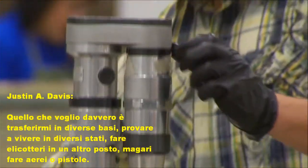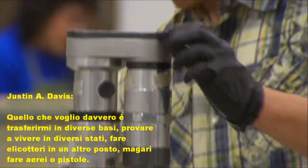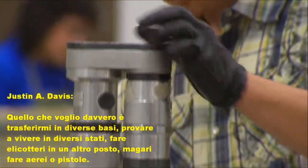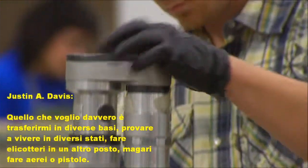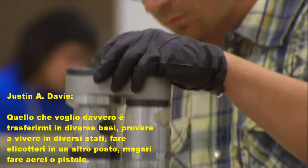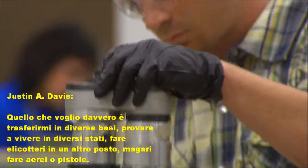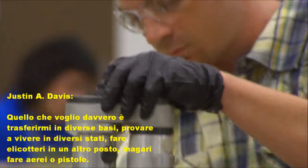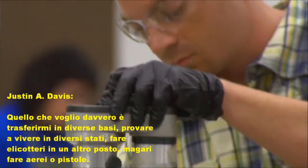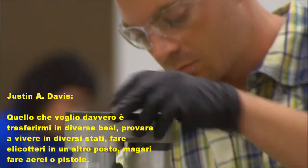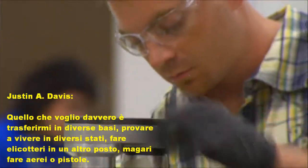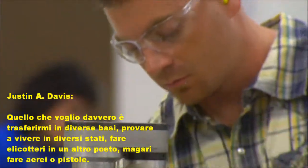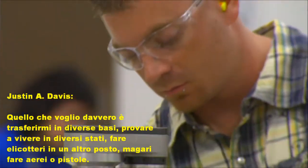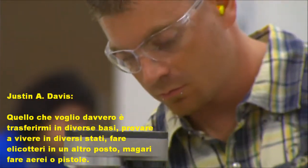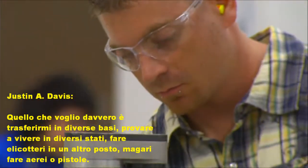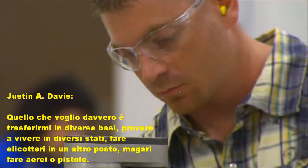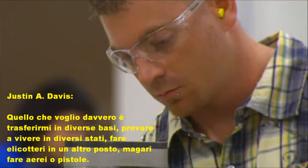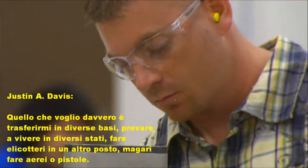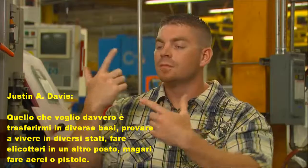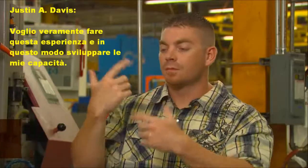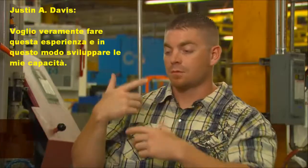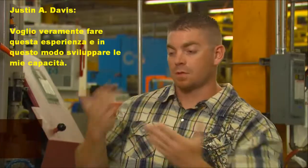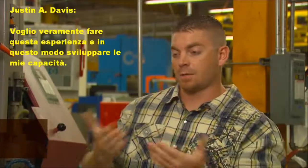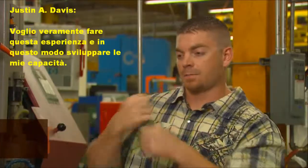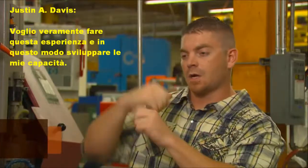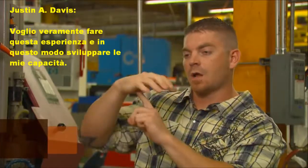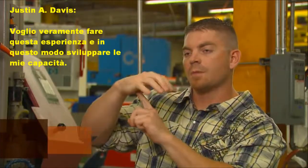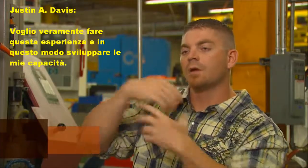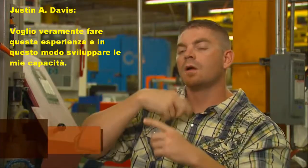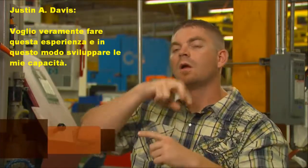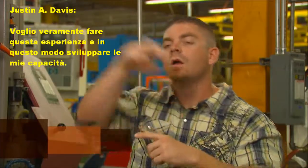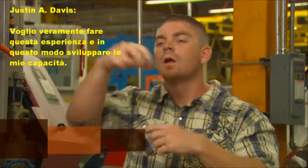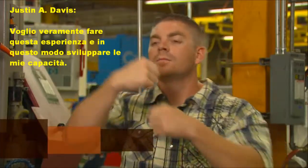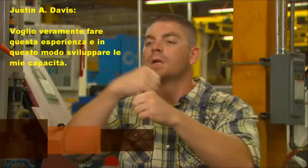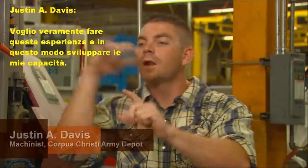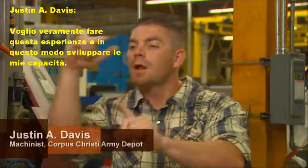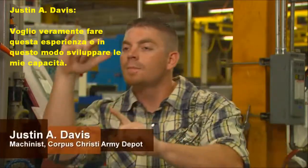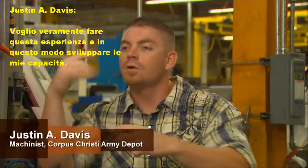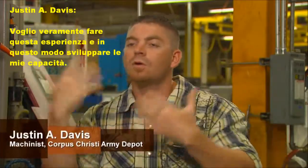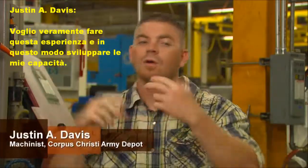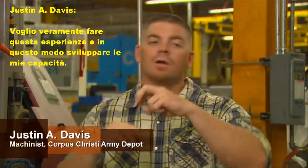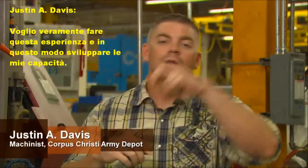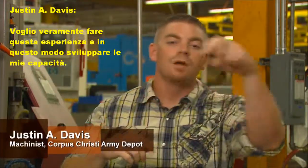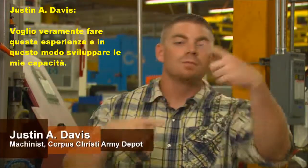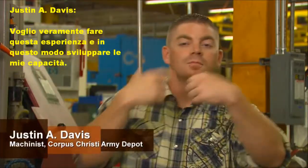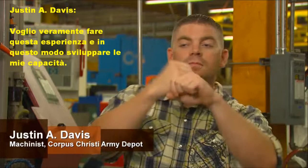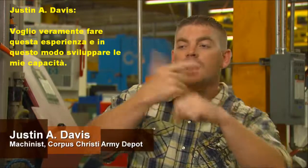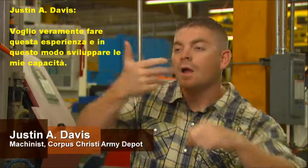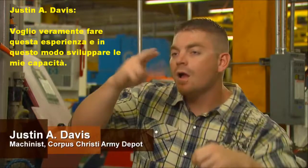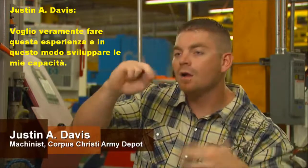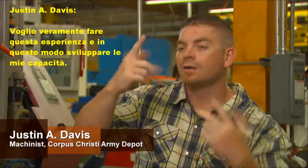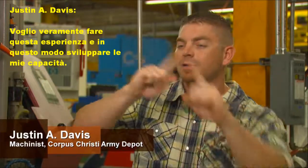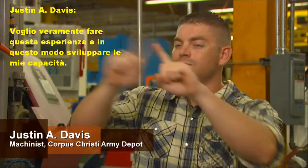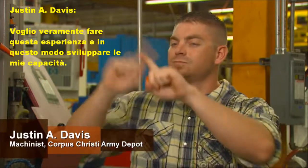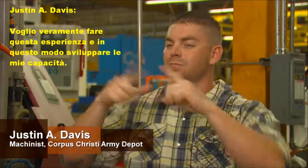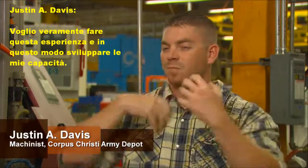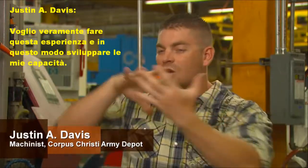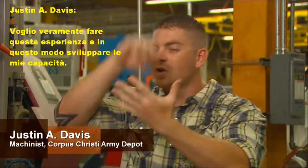Experience living in different states. Making helicopters in another place, perhaps making airplanes or guns. And I really want to have